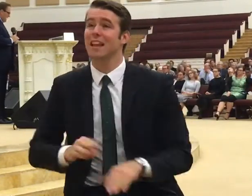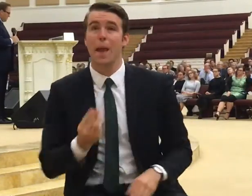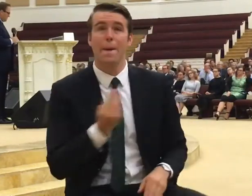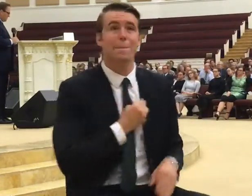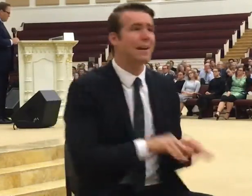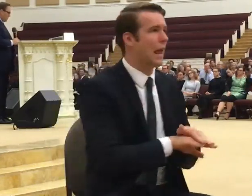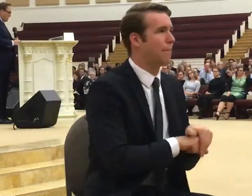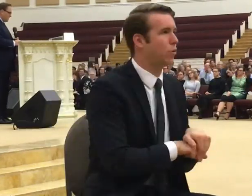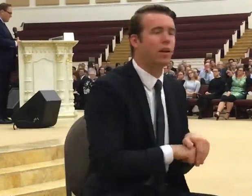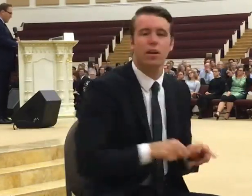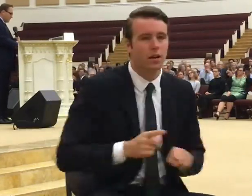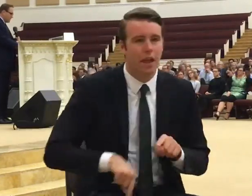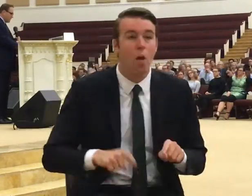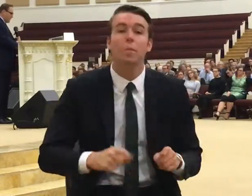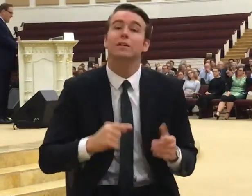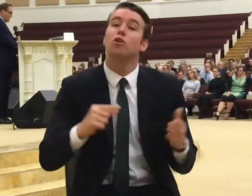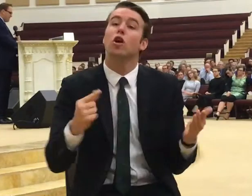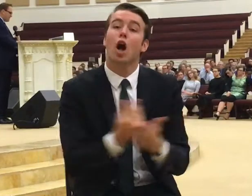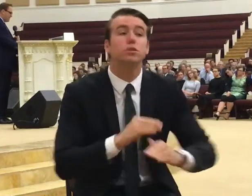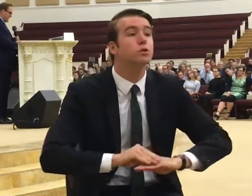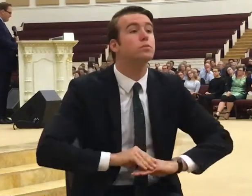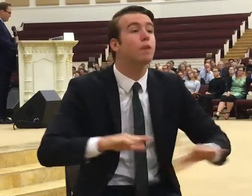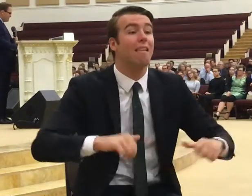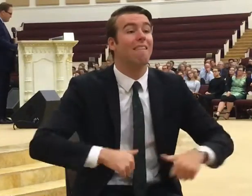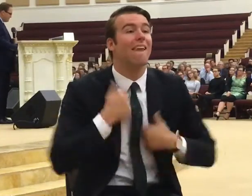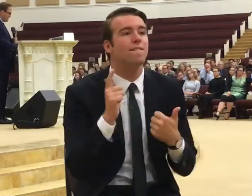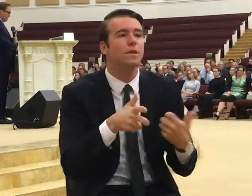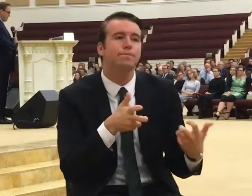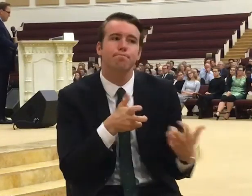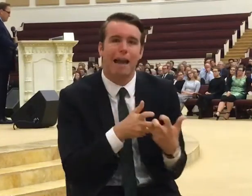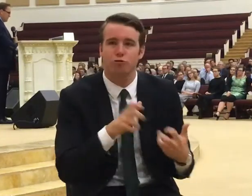We have to spread this gospel, and our life has to match it.